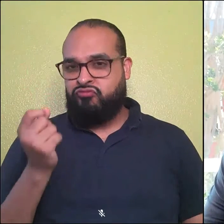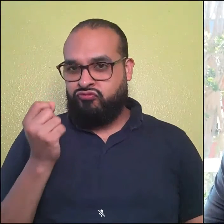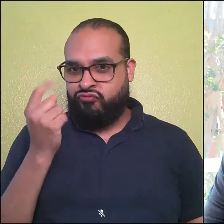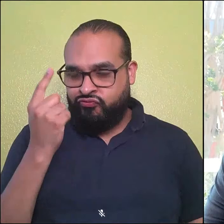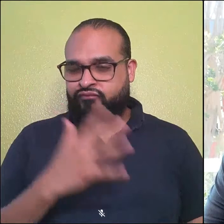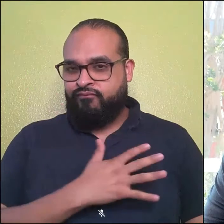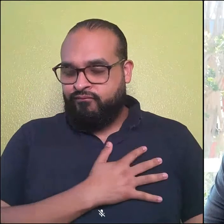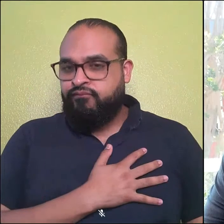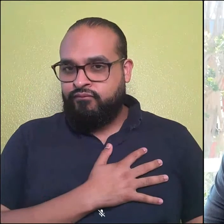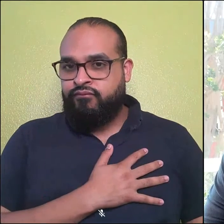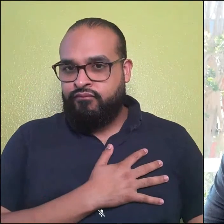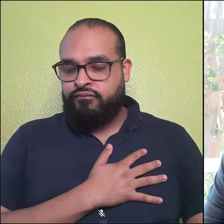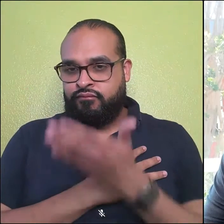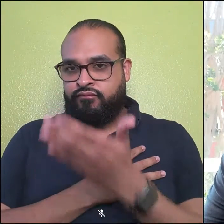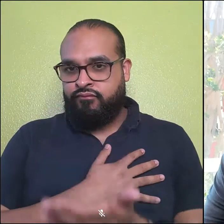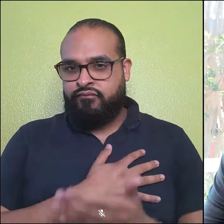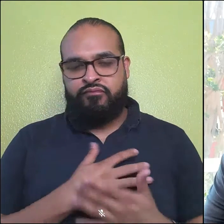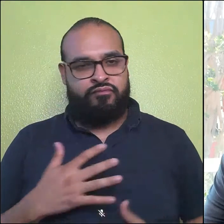deeply.